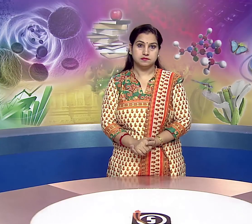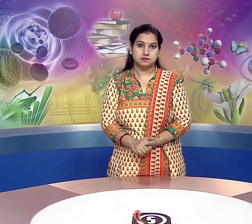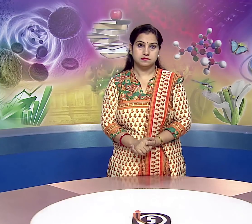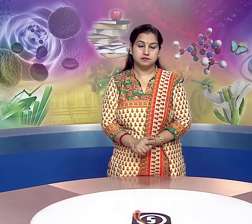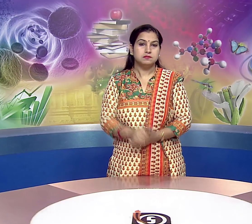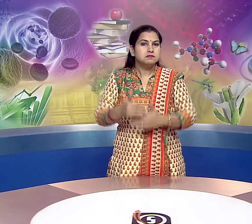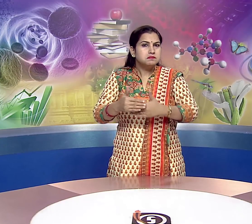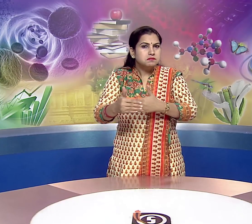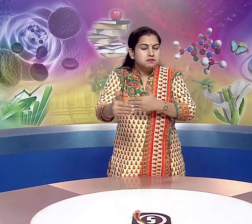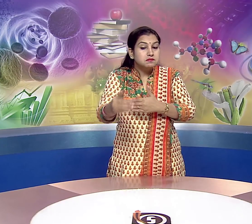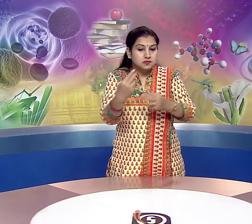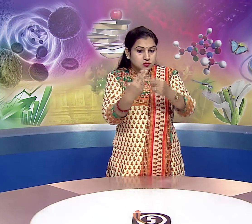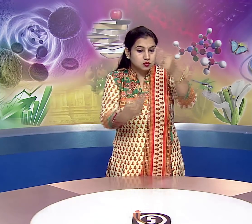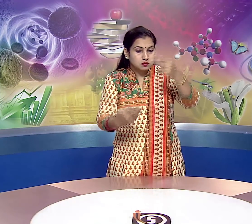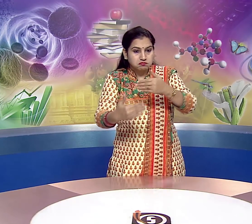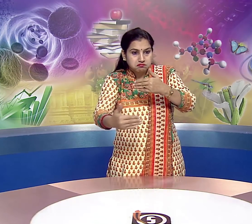Moving on with the story